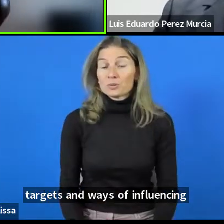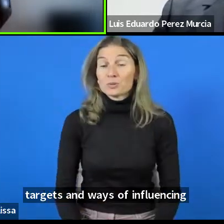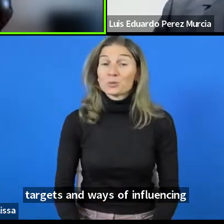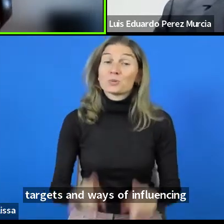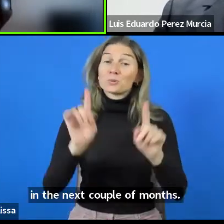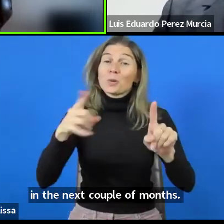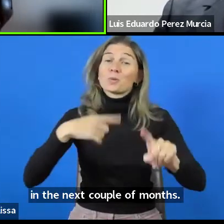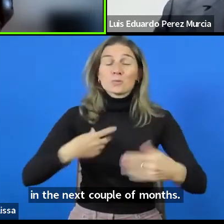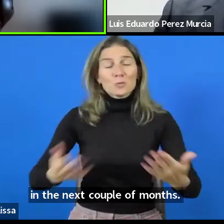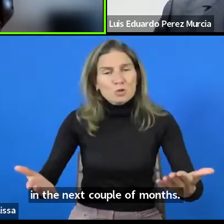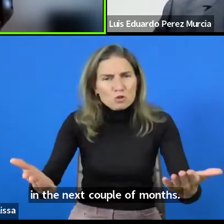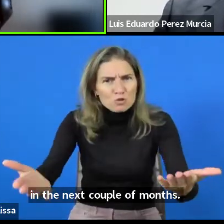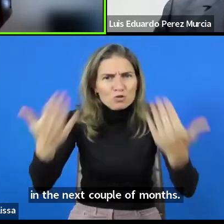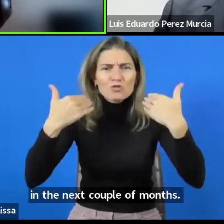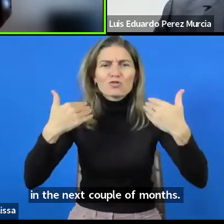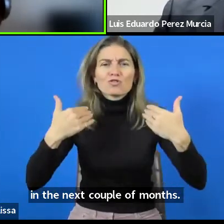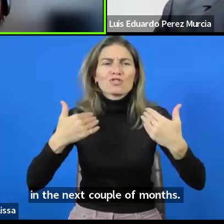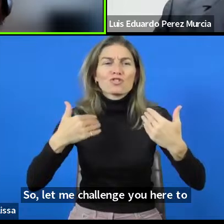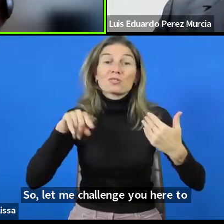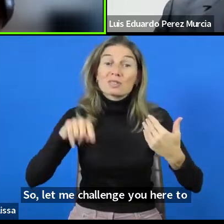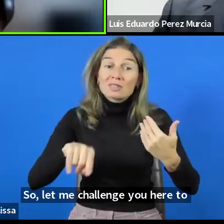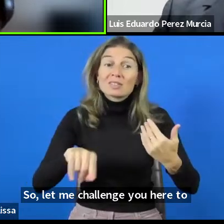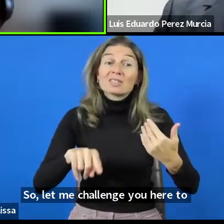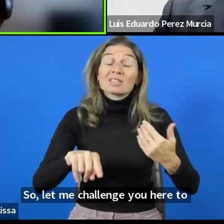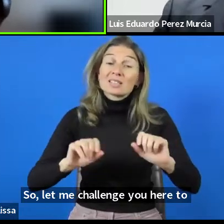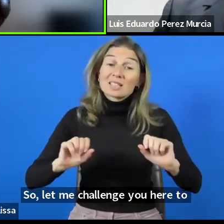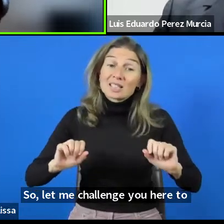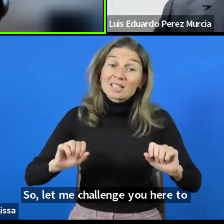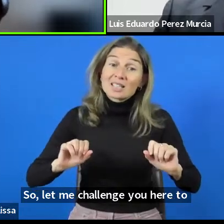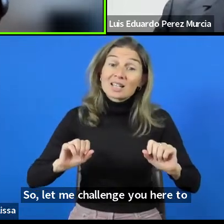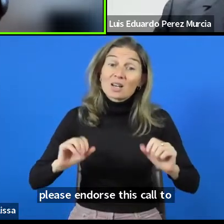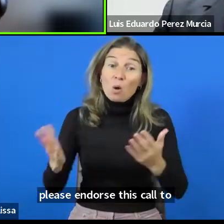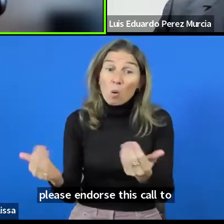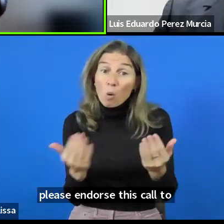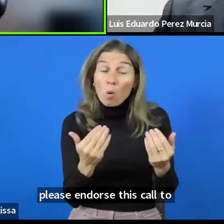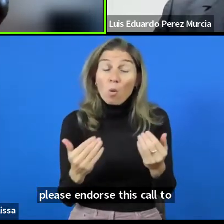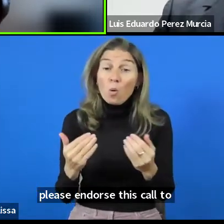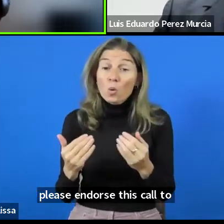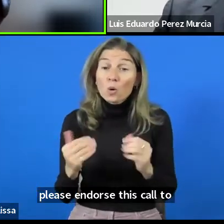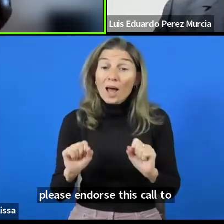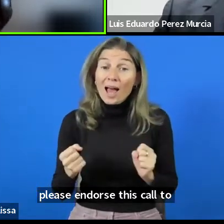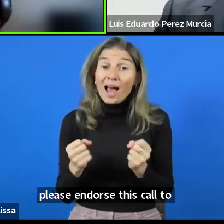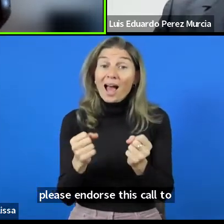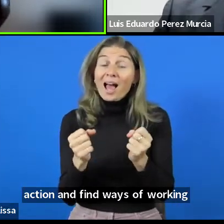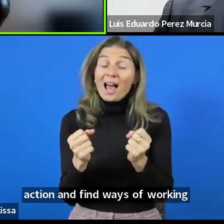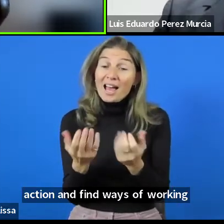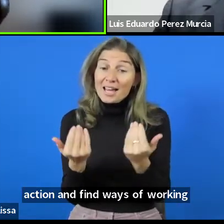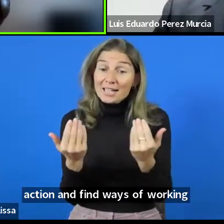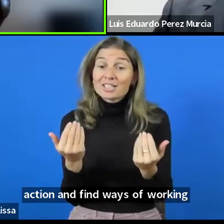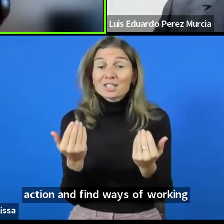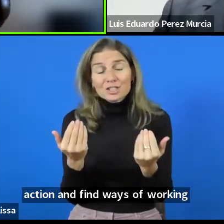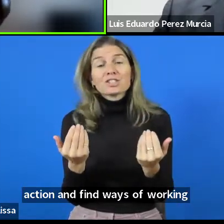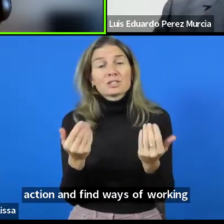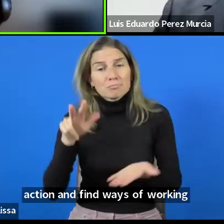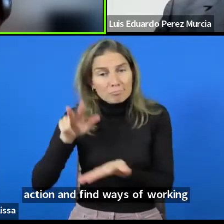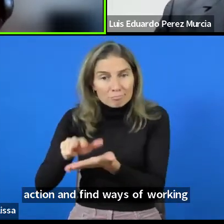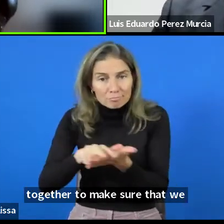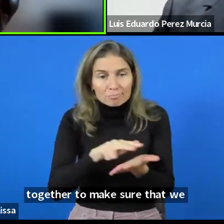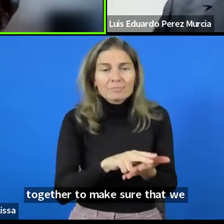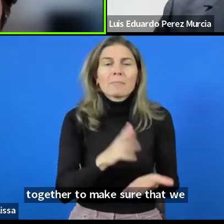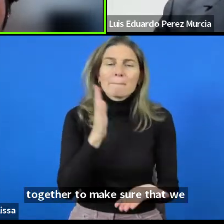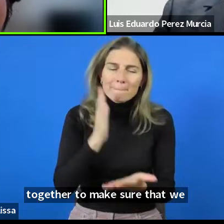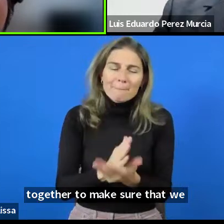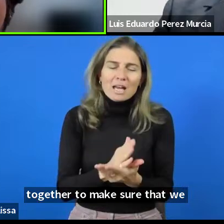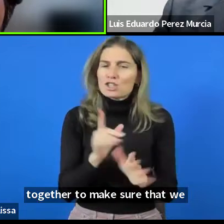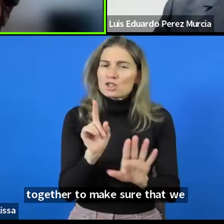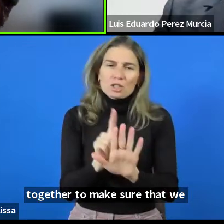to please endorse this call to action and find ways of working together to make sure that we leave no one behind. Thank